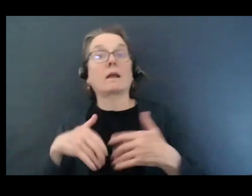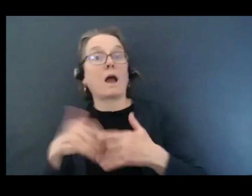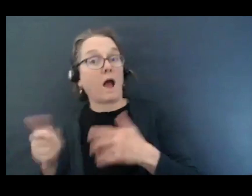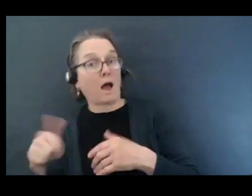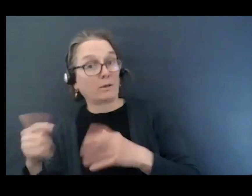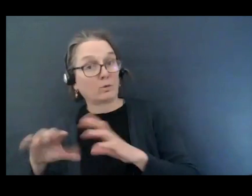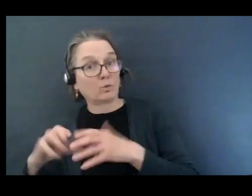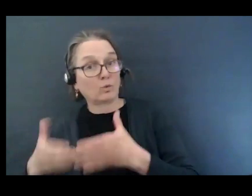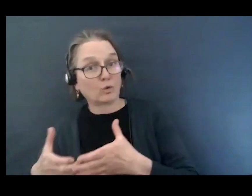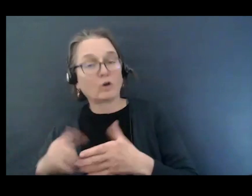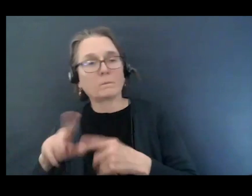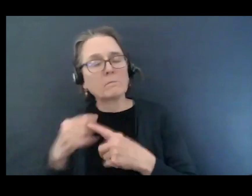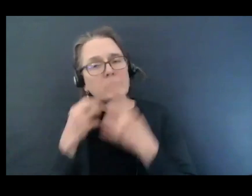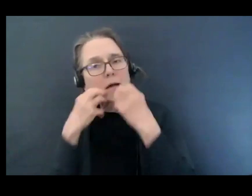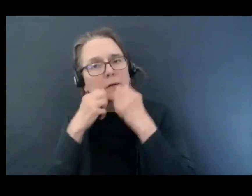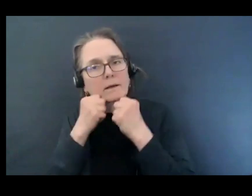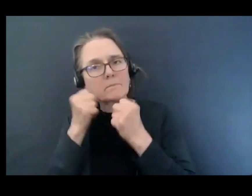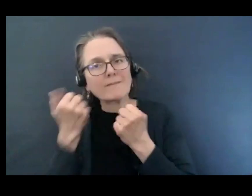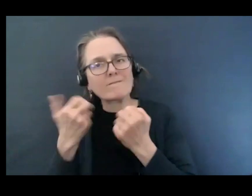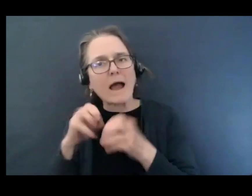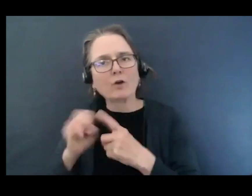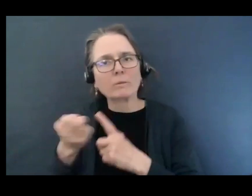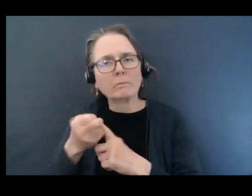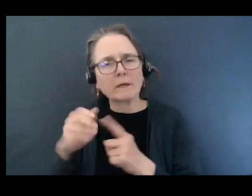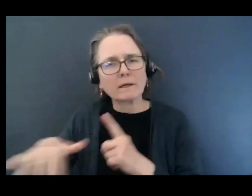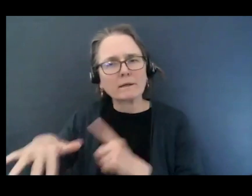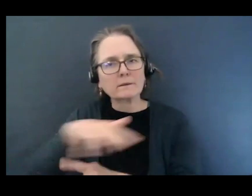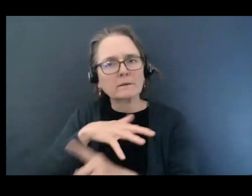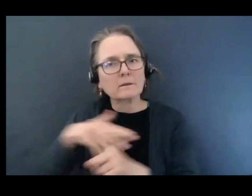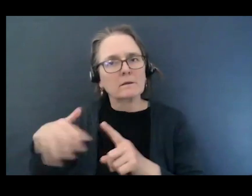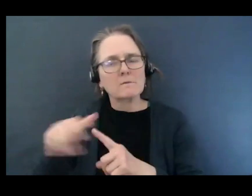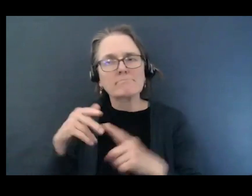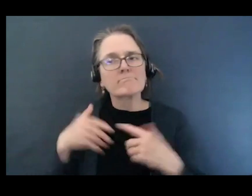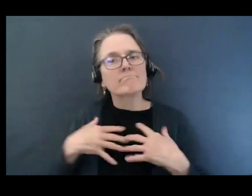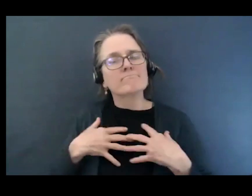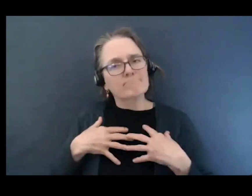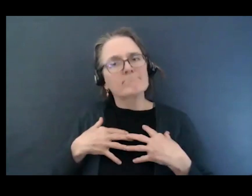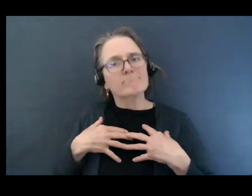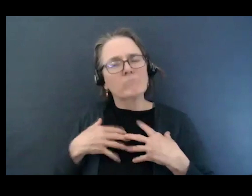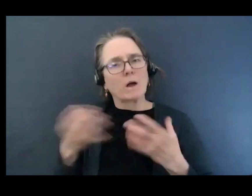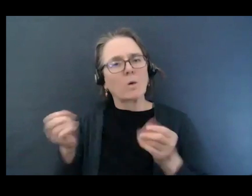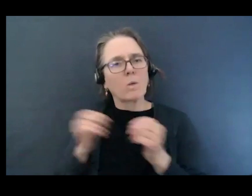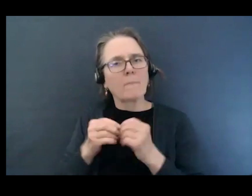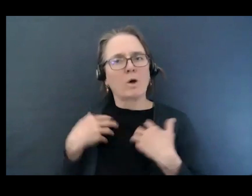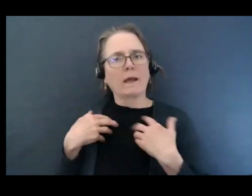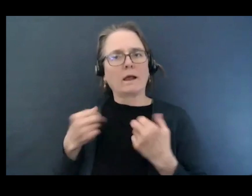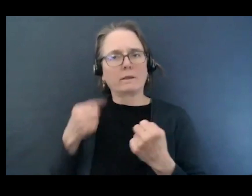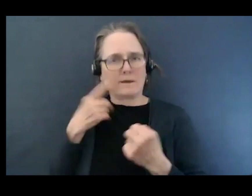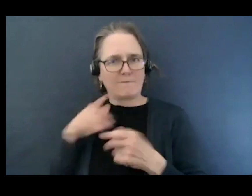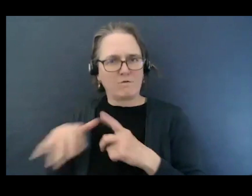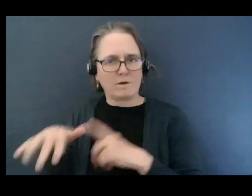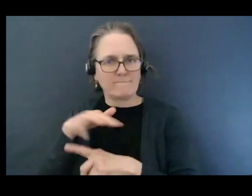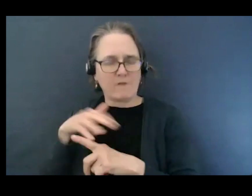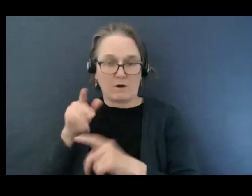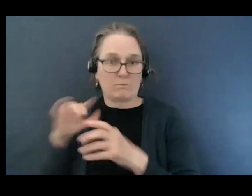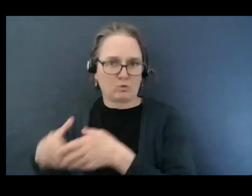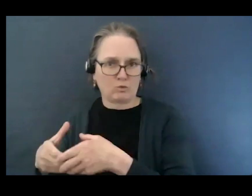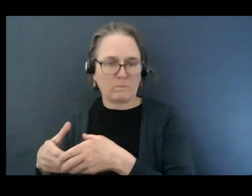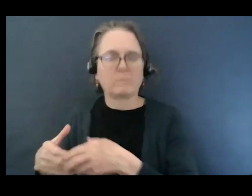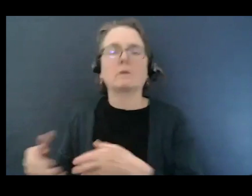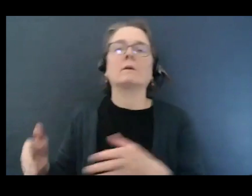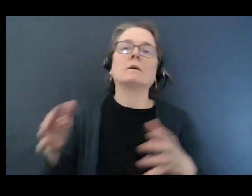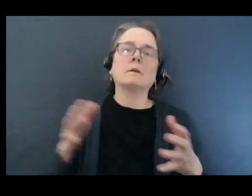travel or exercise. They may want to know how often would they travel for work, school, healthcare, that sort of